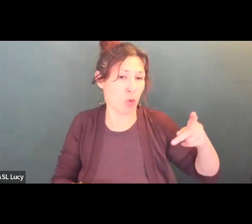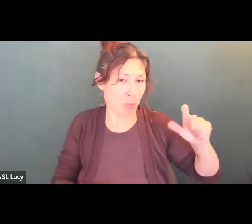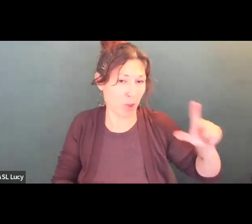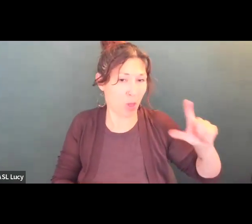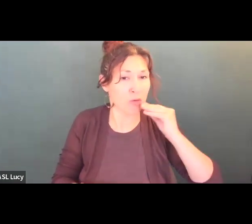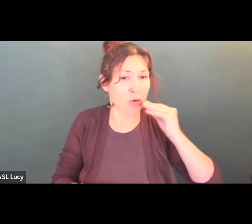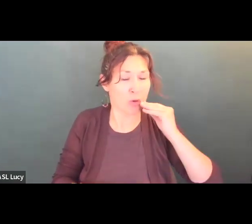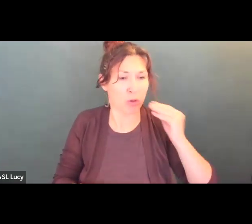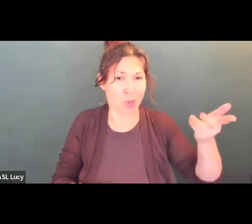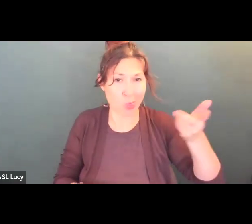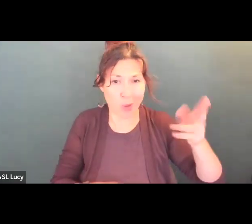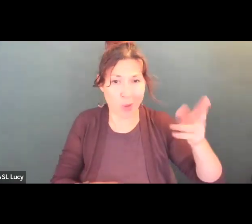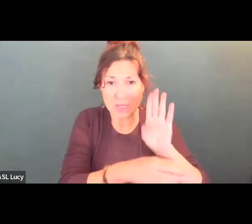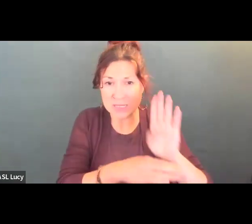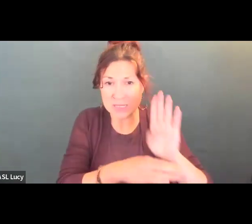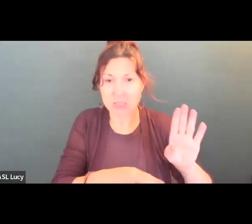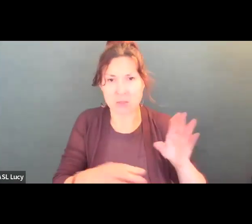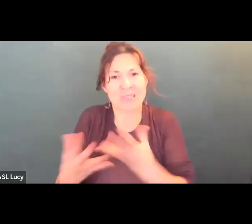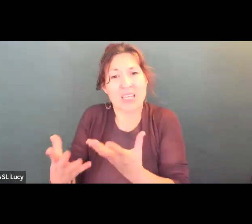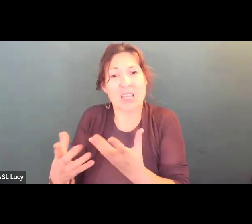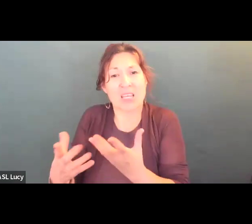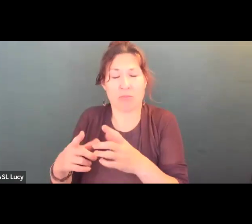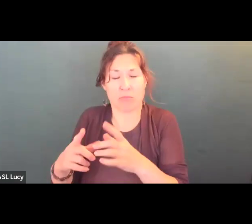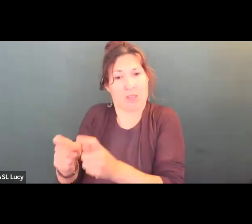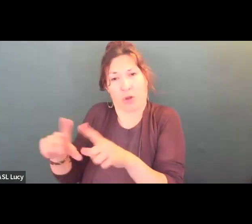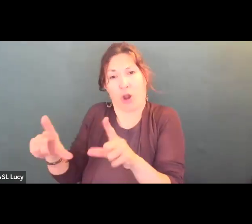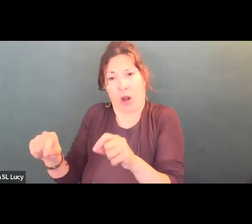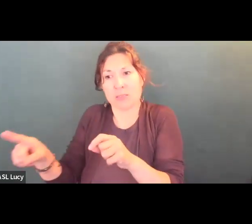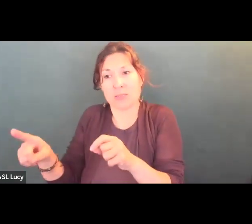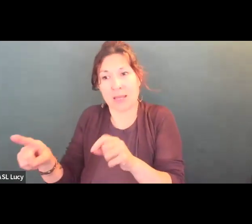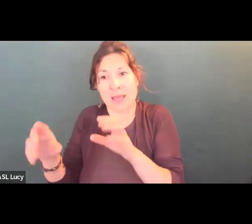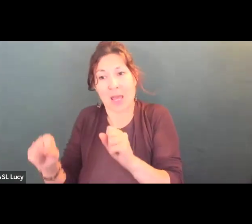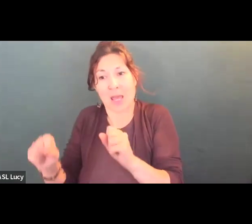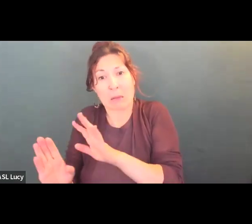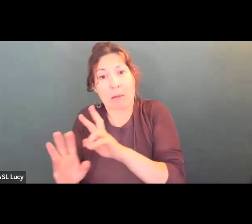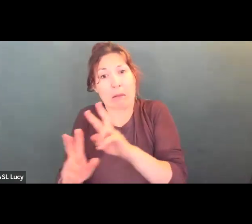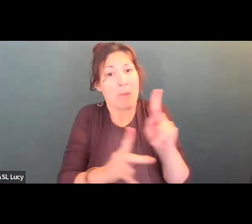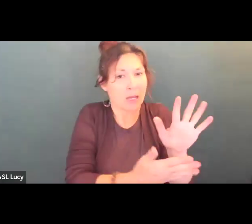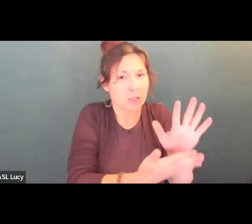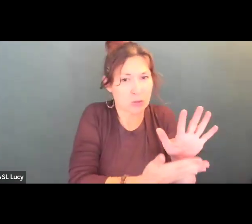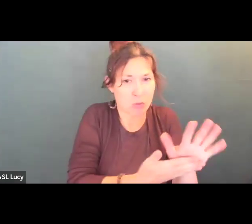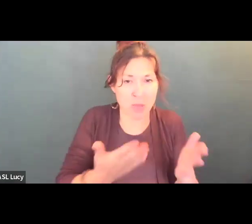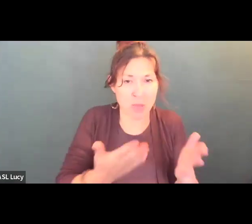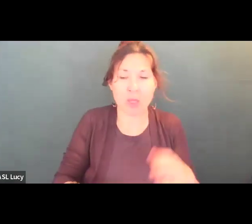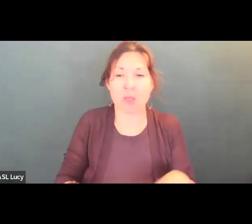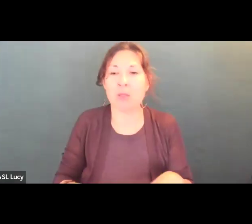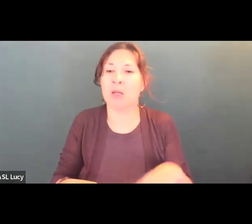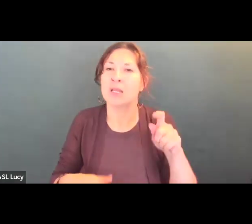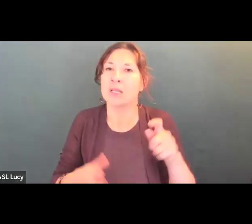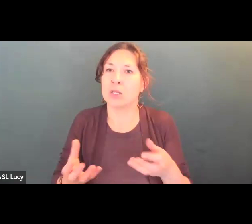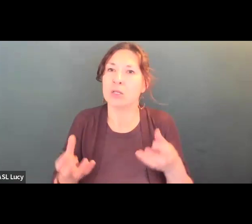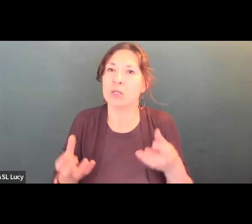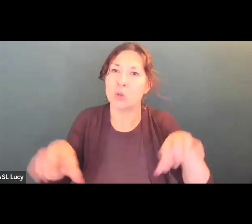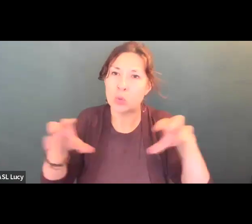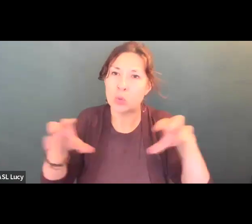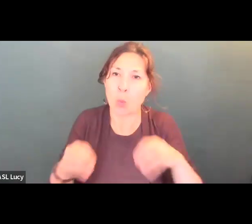support students' transitions back to school. We know we still have a lot more work to do this year and to ensure our students are in school